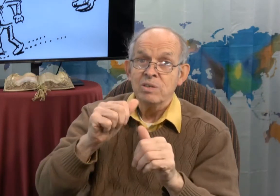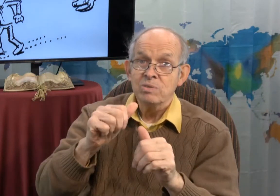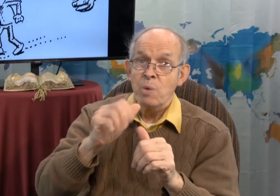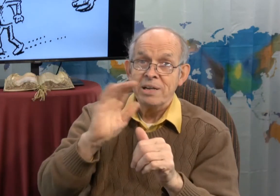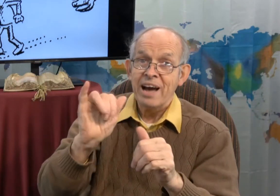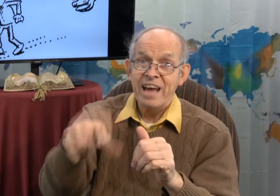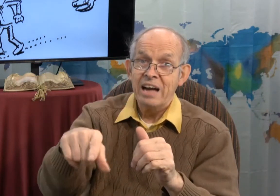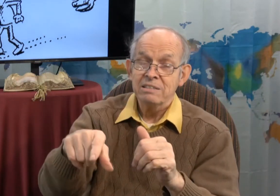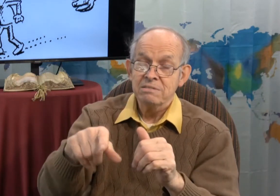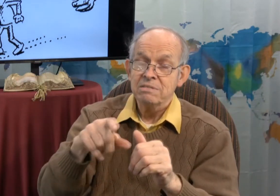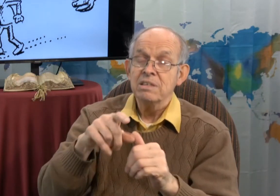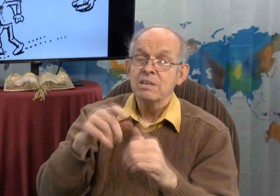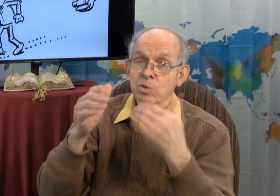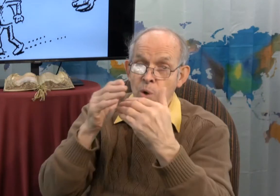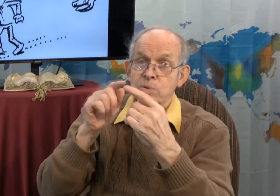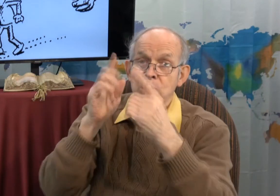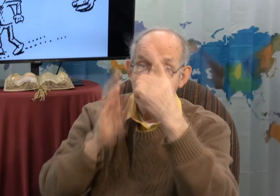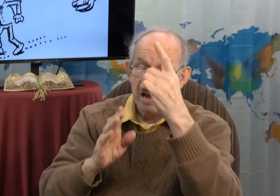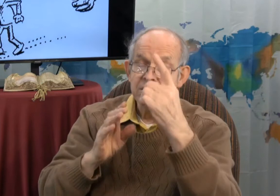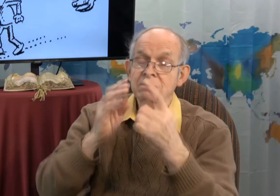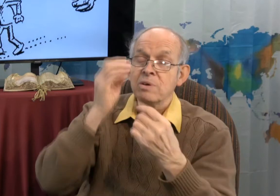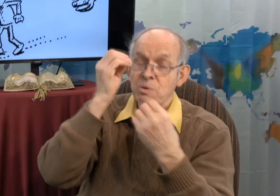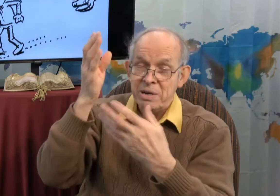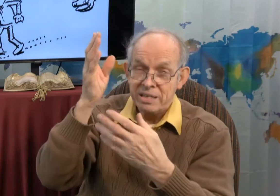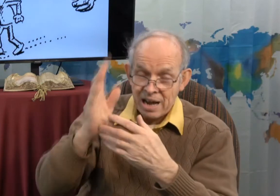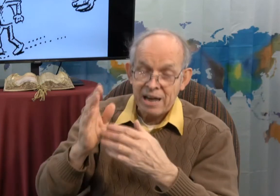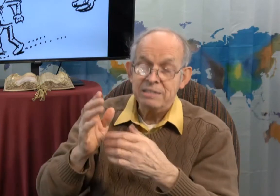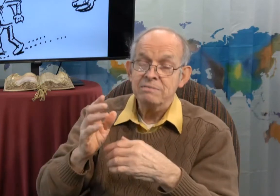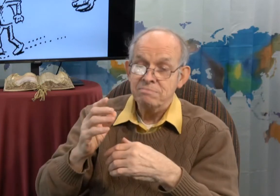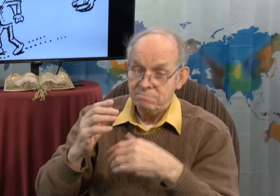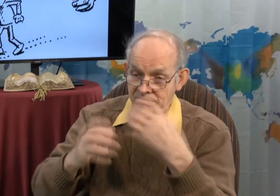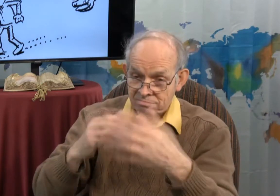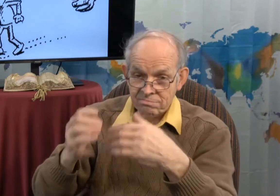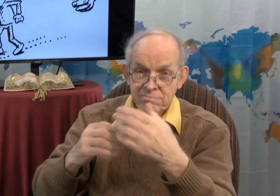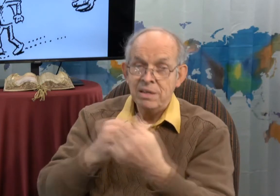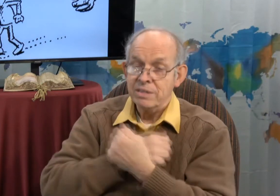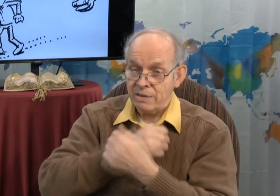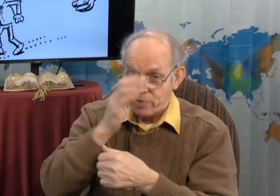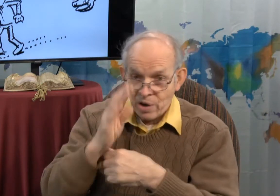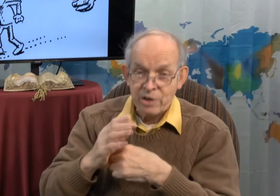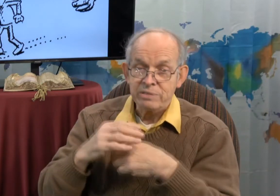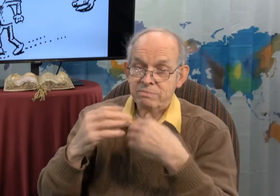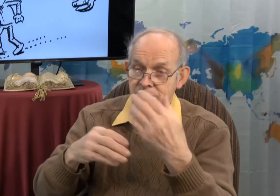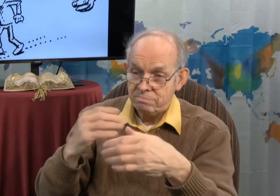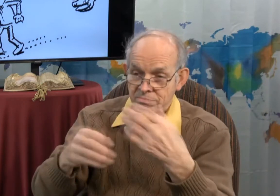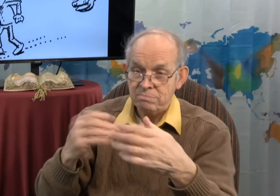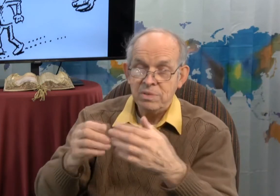to be not that. Go to God, obey God, let God